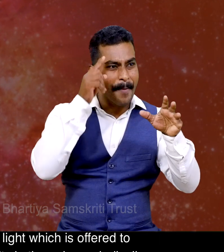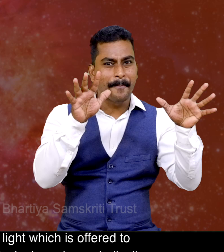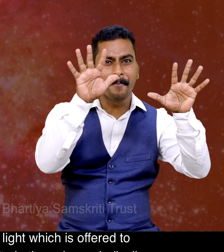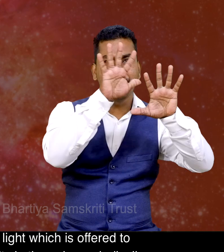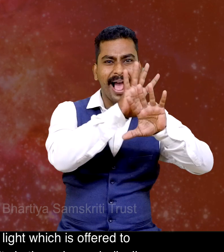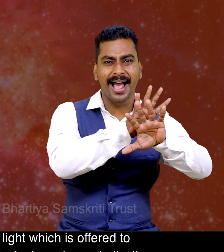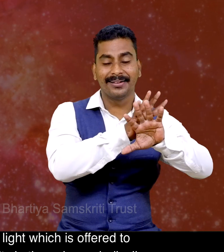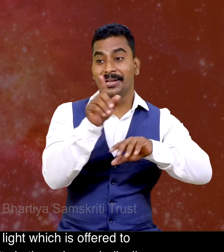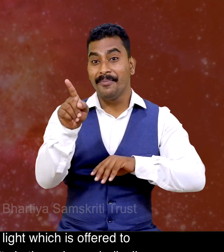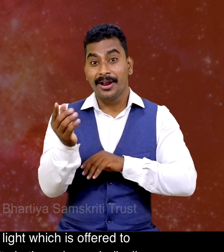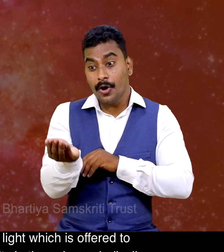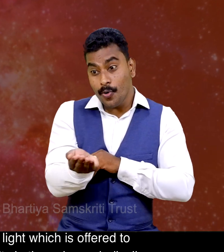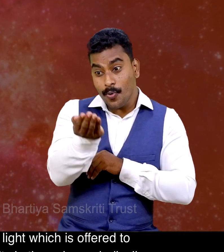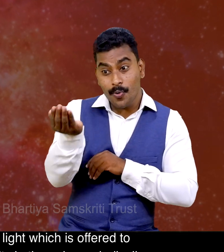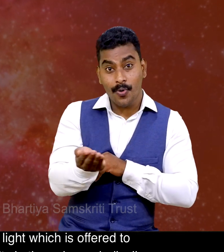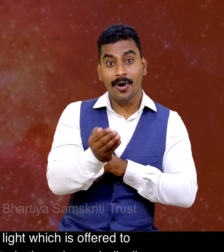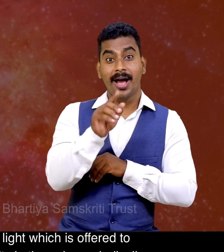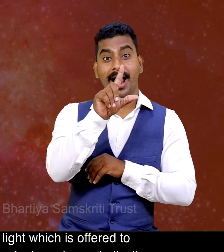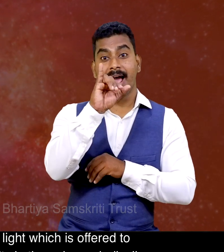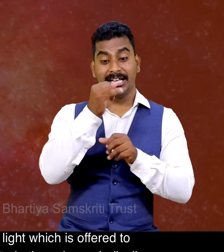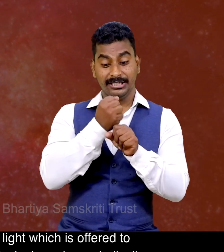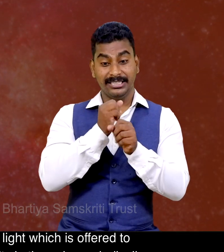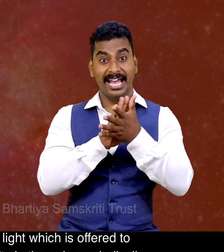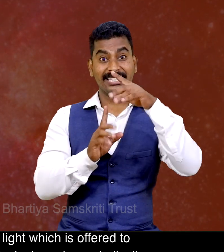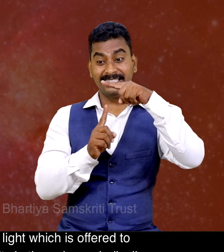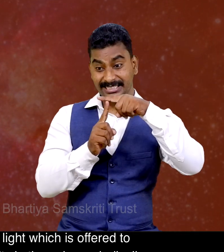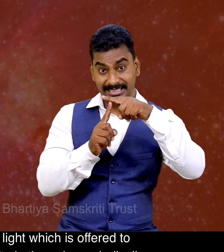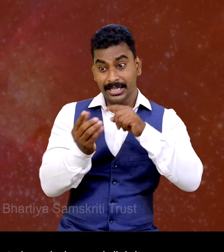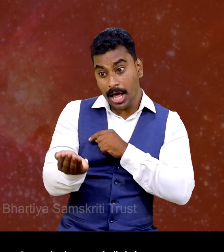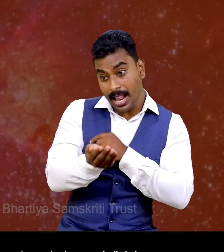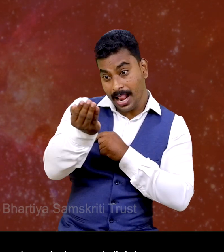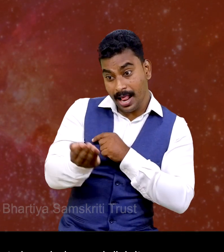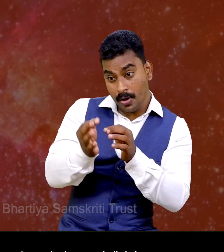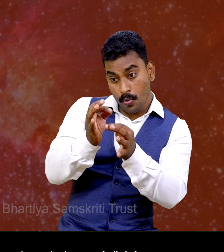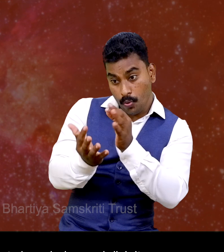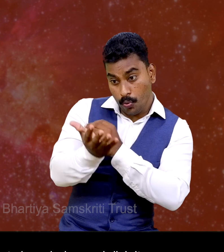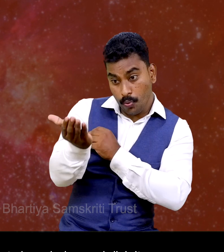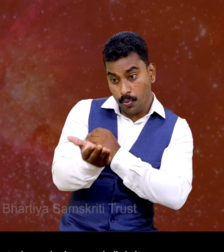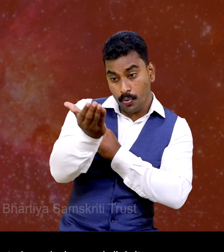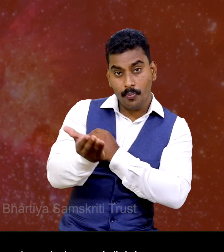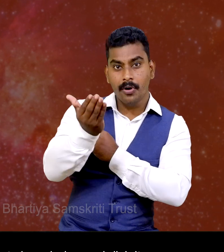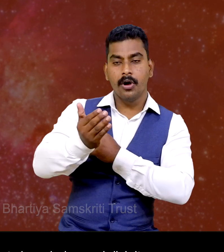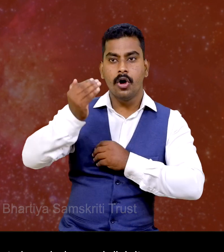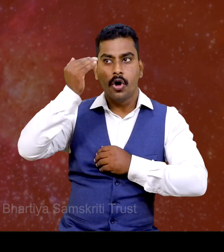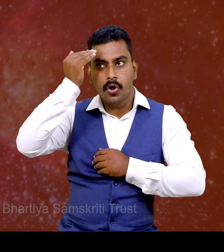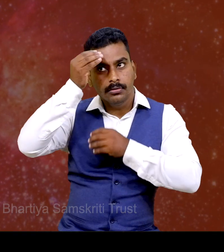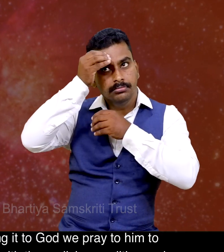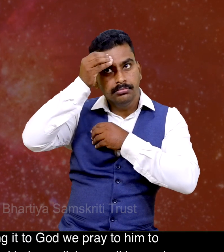The light which is offered to the deity in the puja symbolically represents knowledge and divinity. By